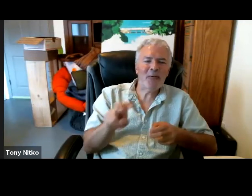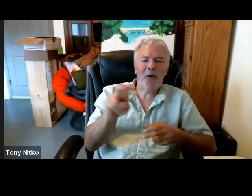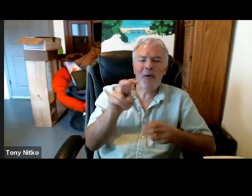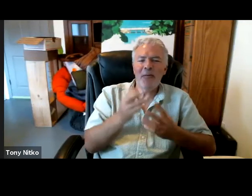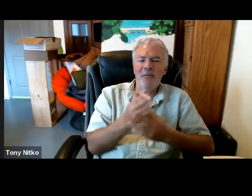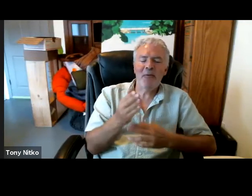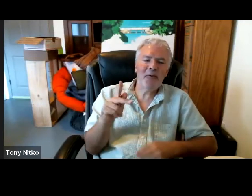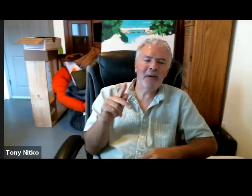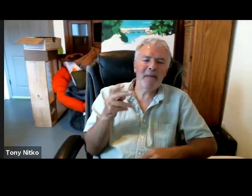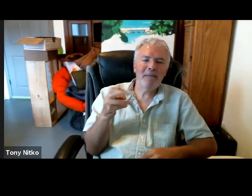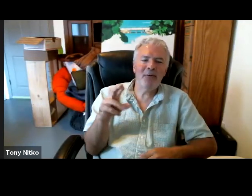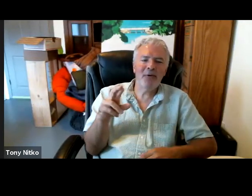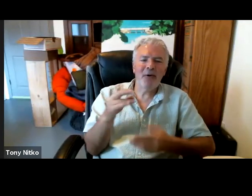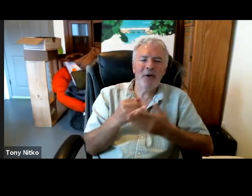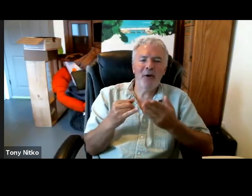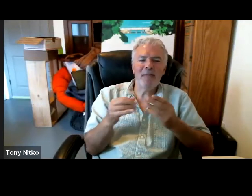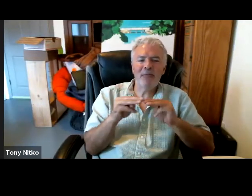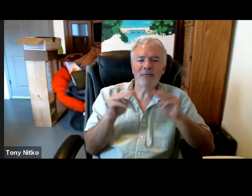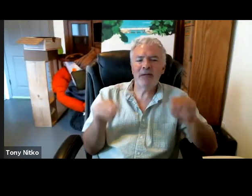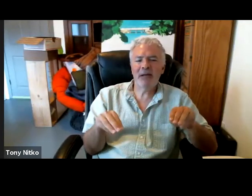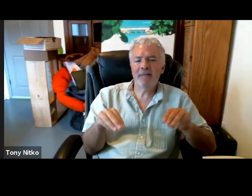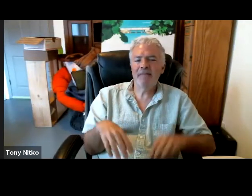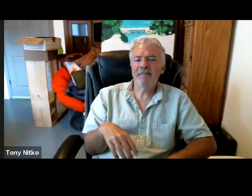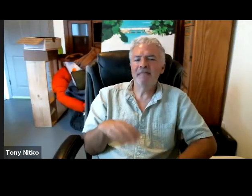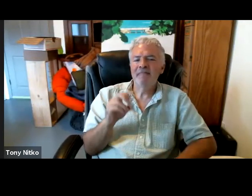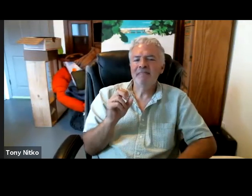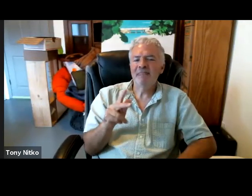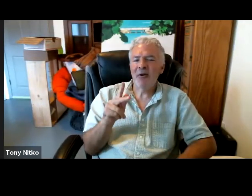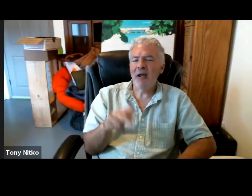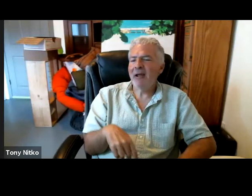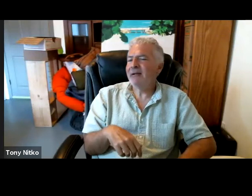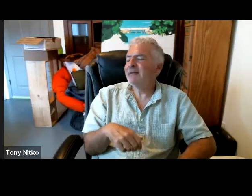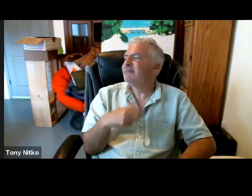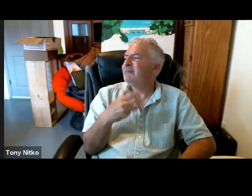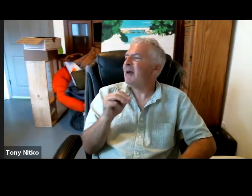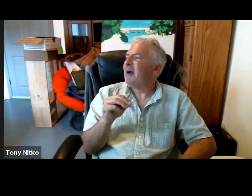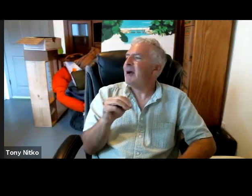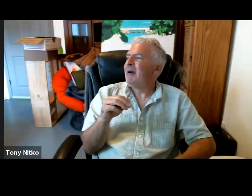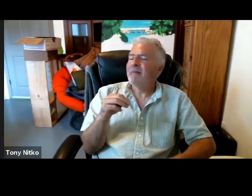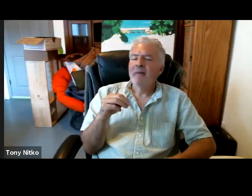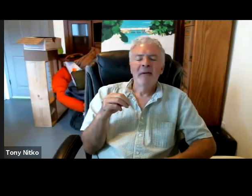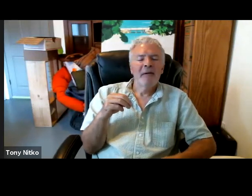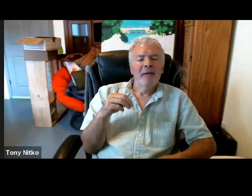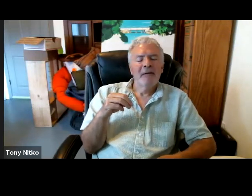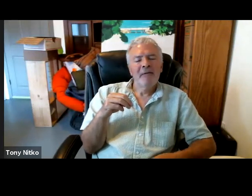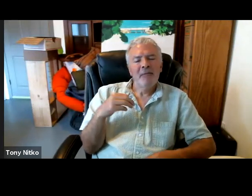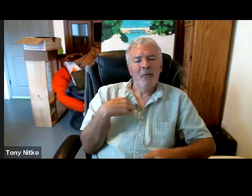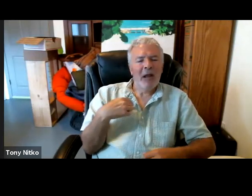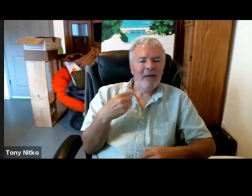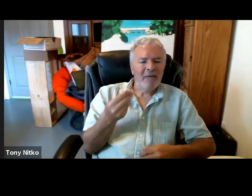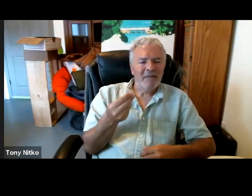Tony says hello. Yeah, thanks for taking us on the tour through the Kemper Museum.